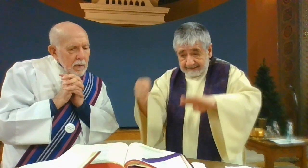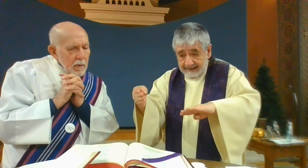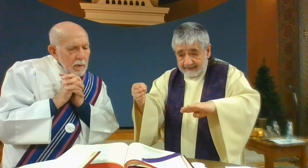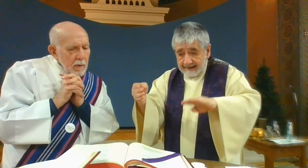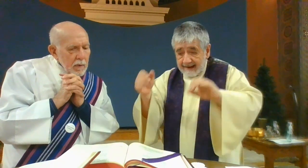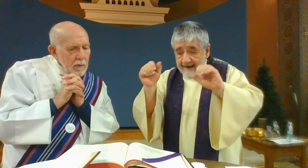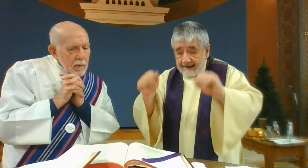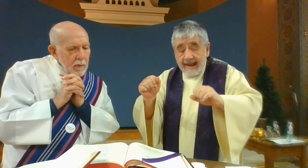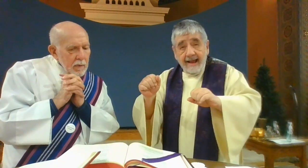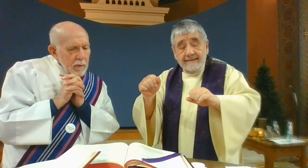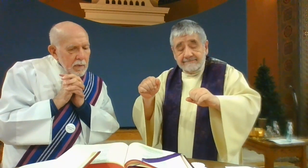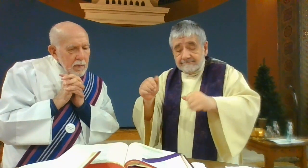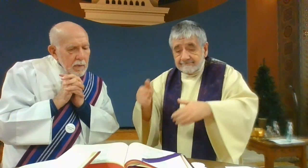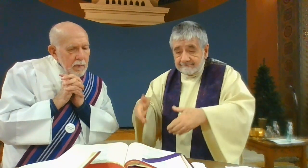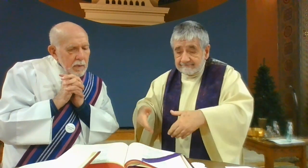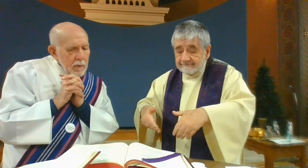brought to the glory of his resurrection.